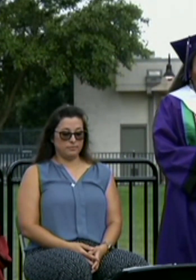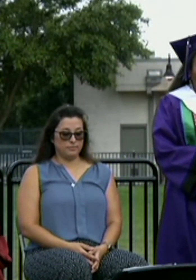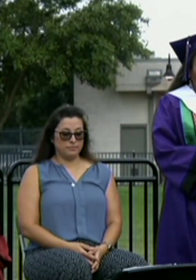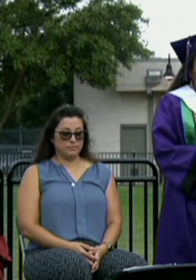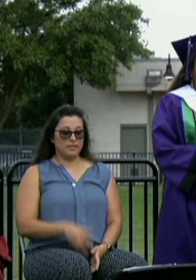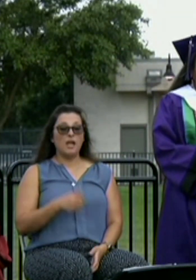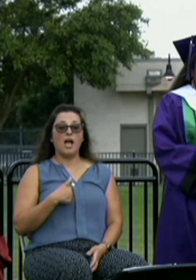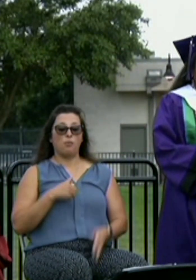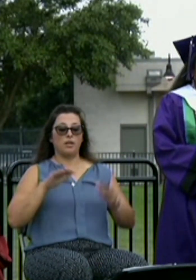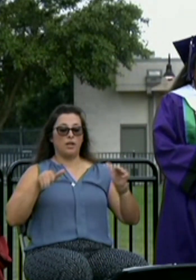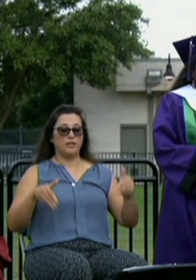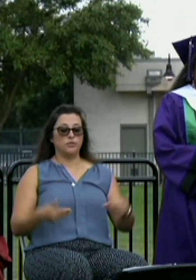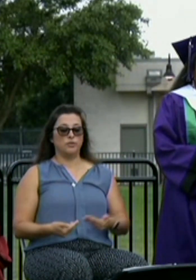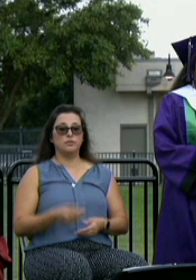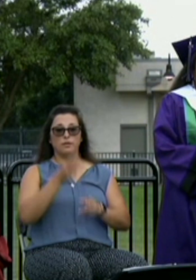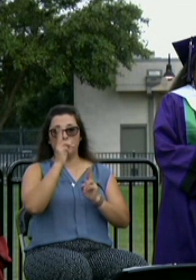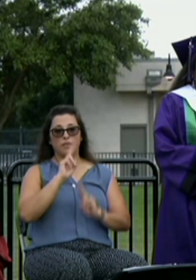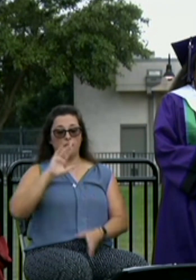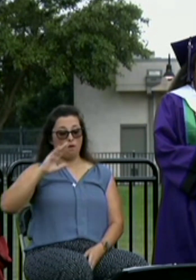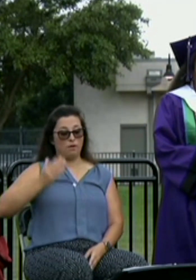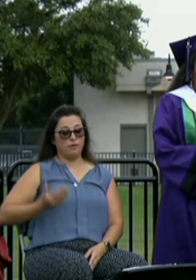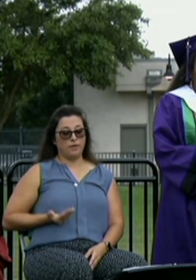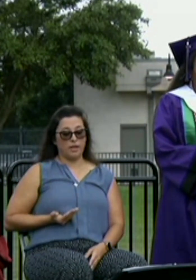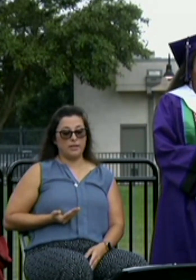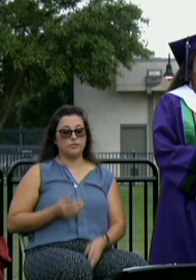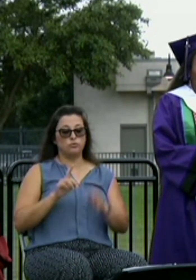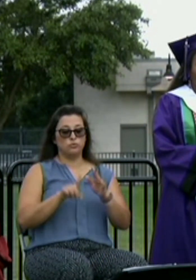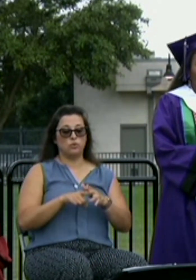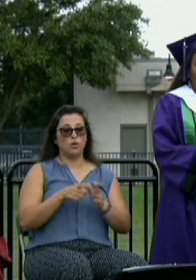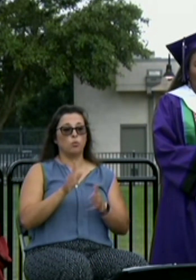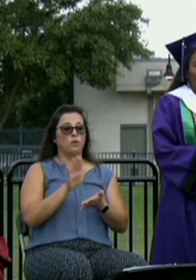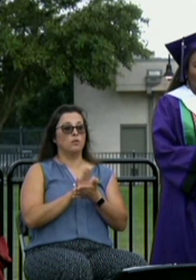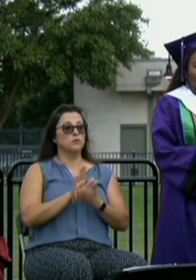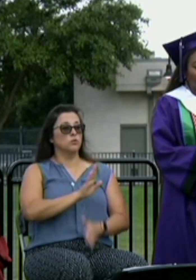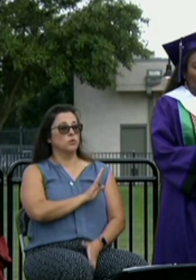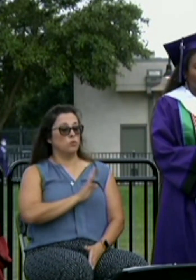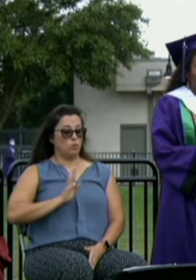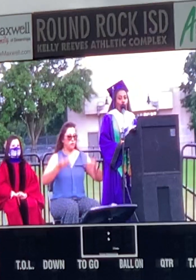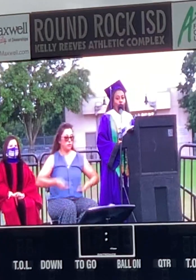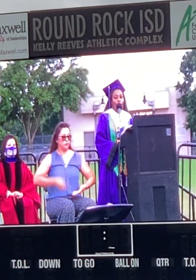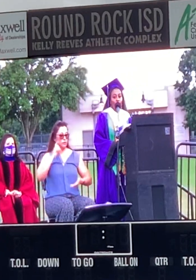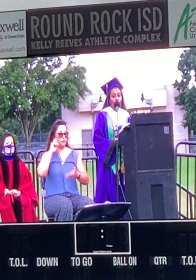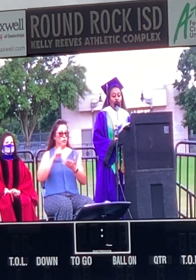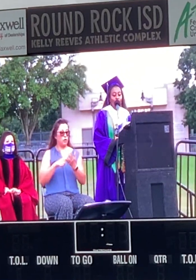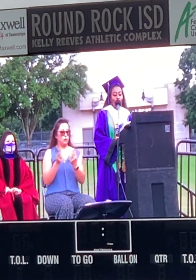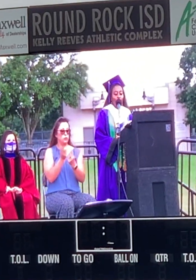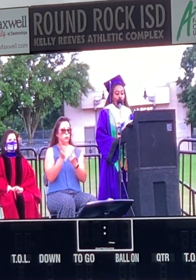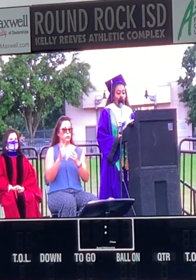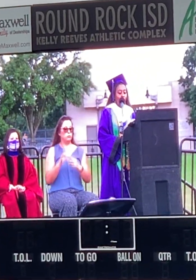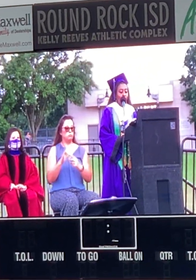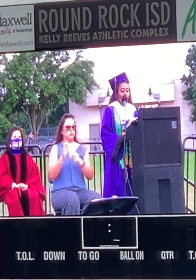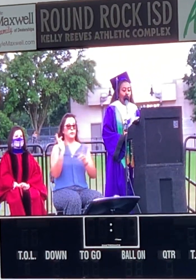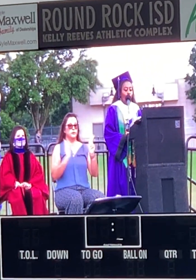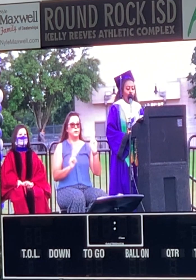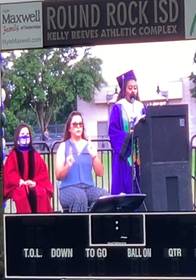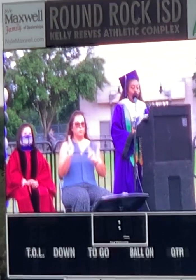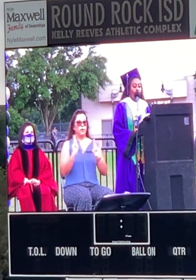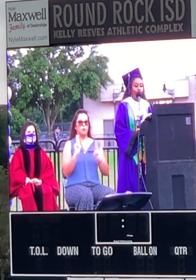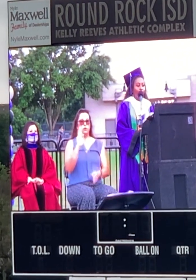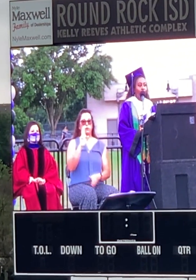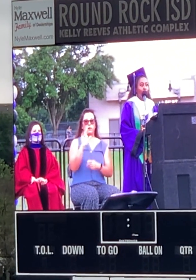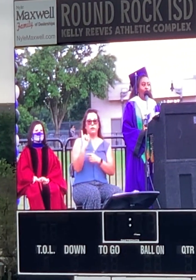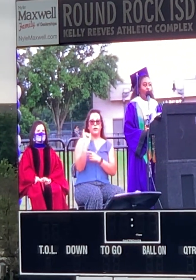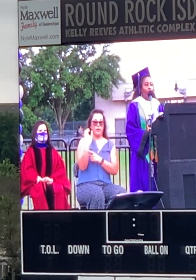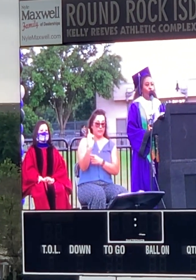I would like to introduce our honor guests, beginning with our school board members. So bright she can burn